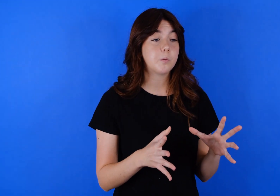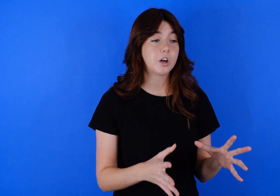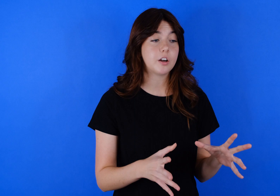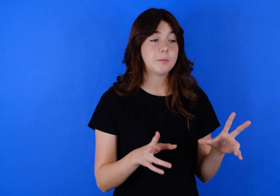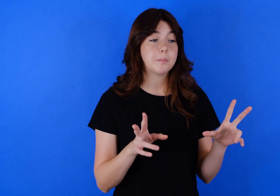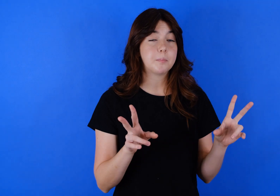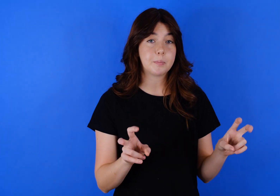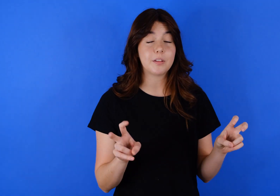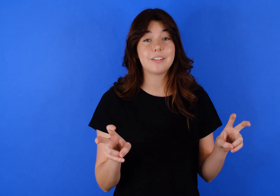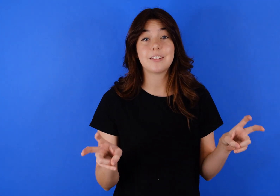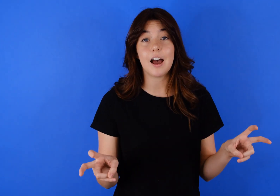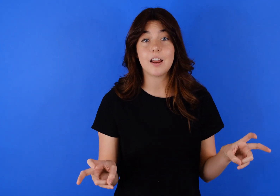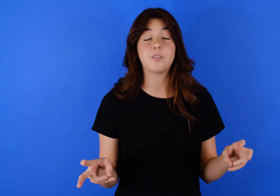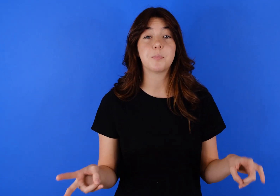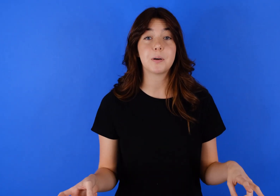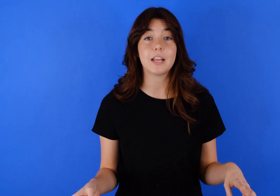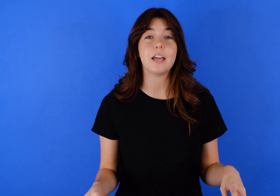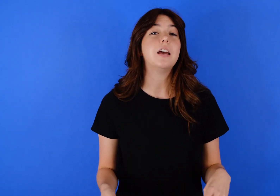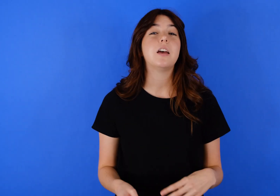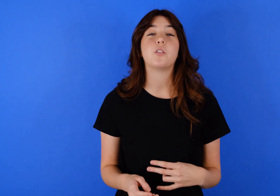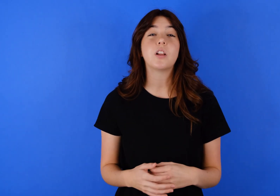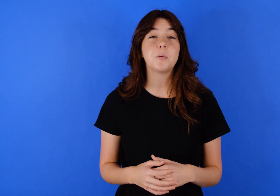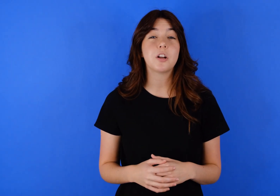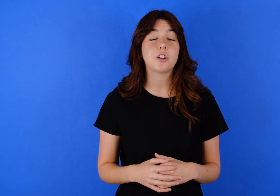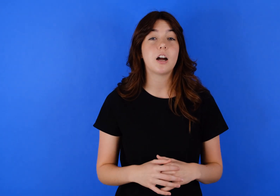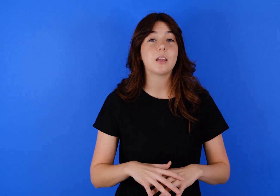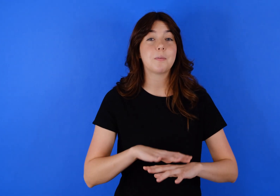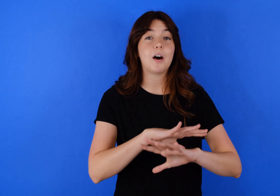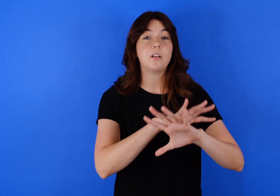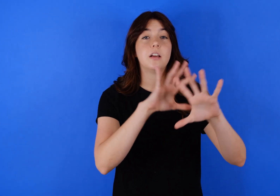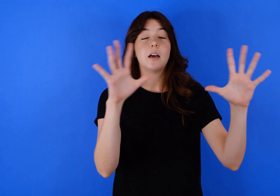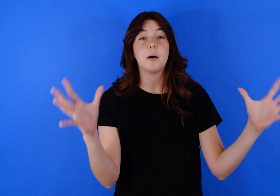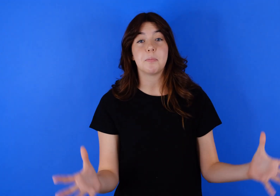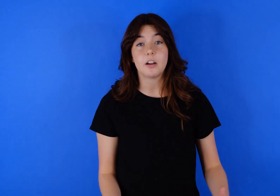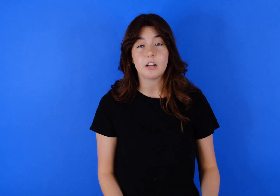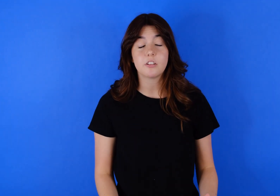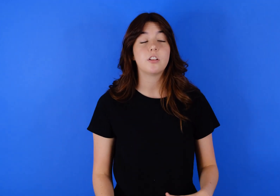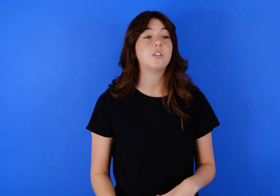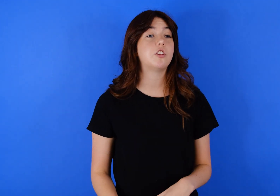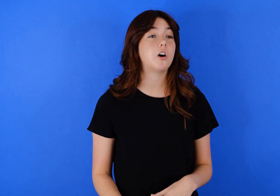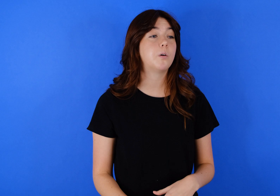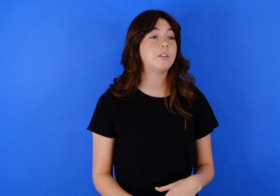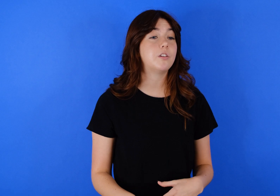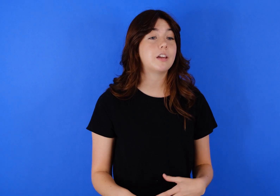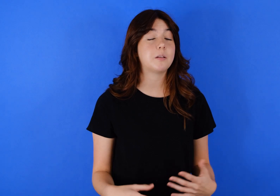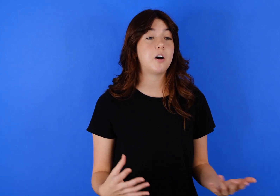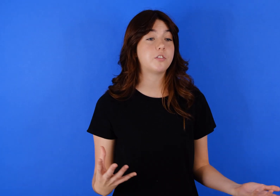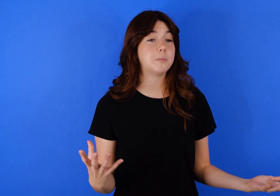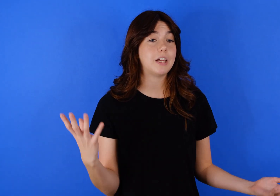word, or this sign for pretty, is only when you're talking about appearance. So it can also mean